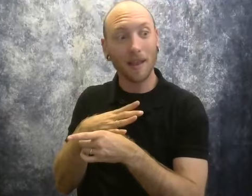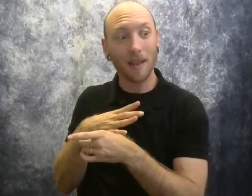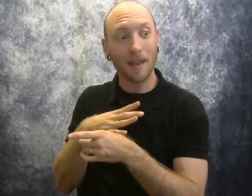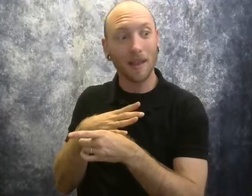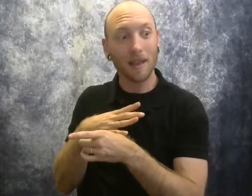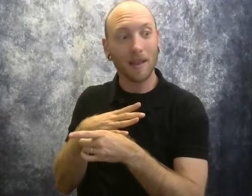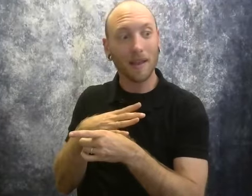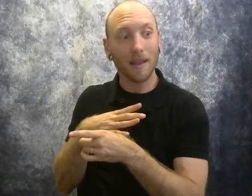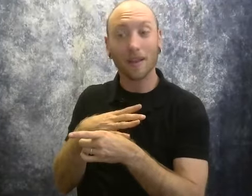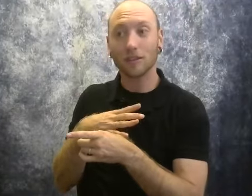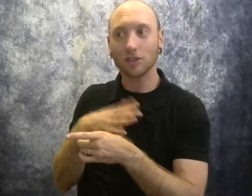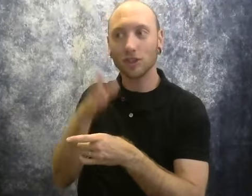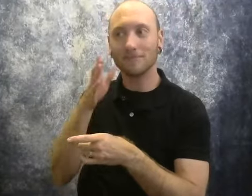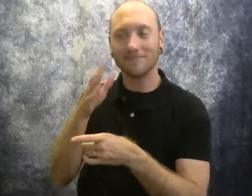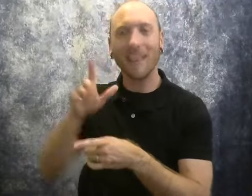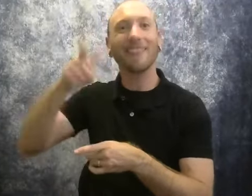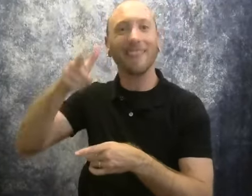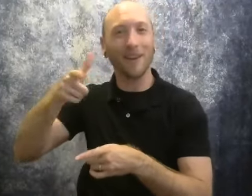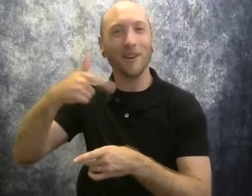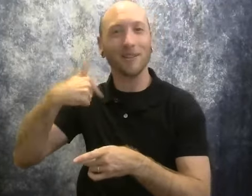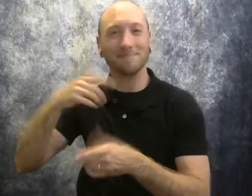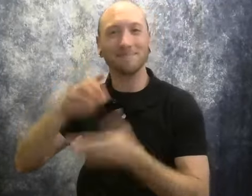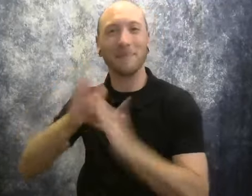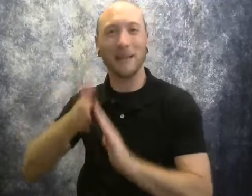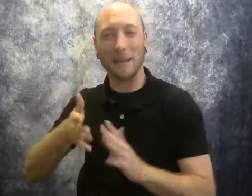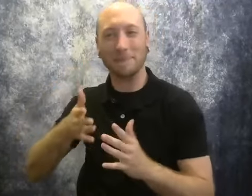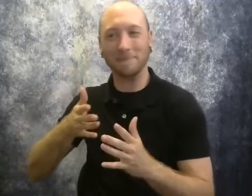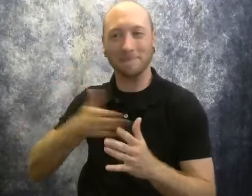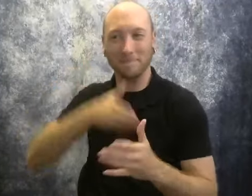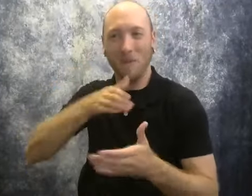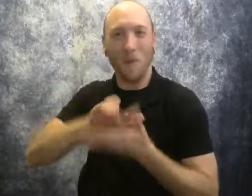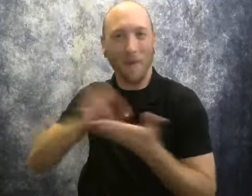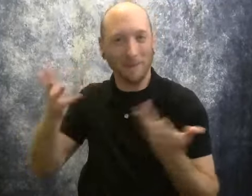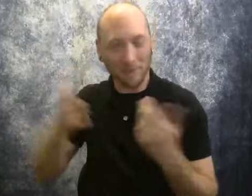she was the mother, to become the mother of our three children.